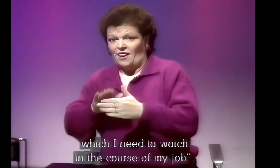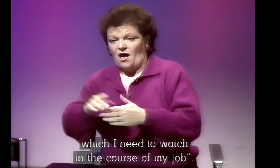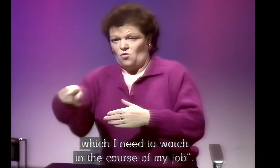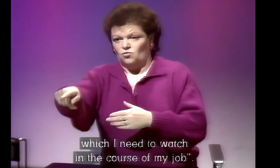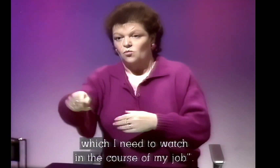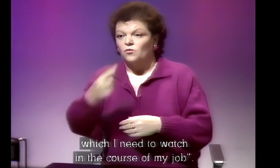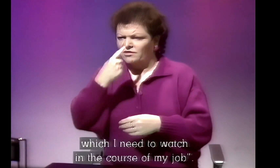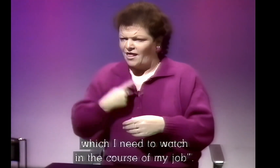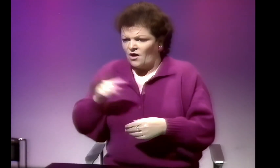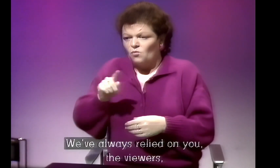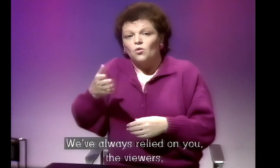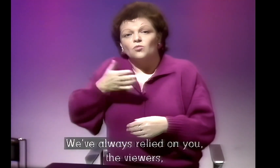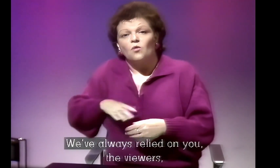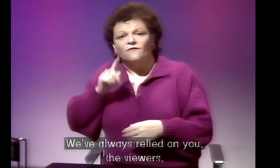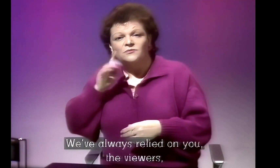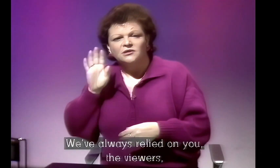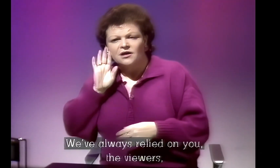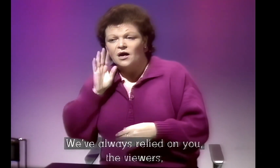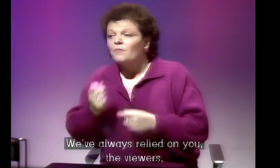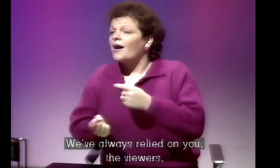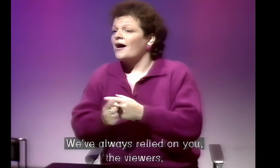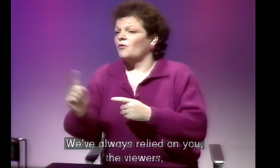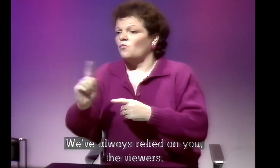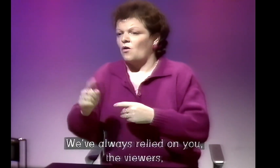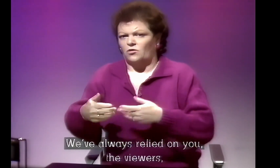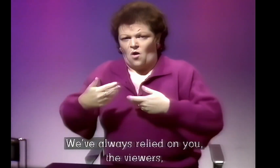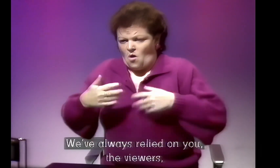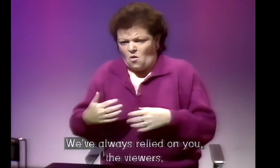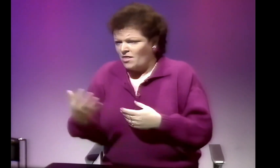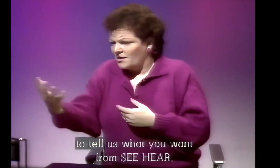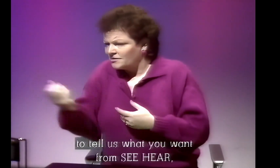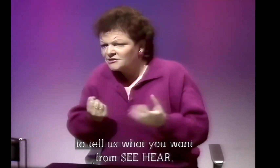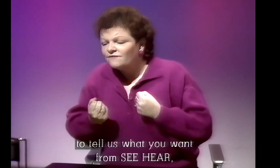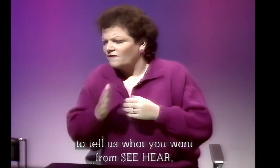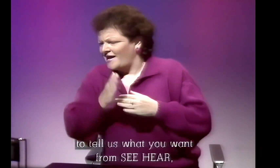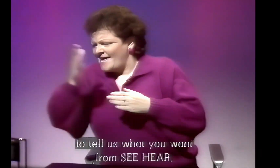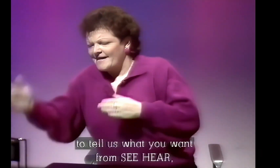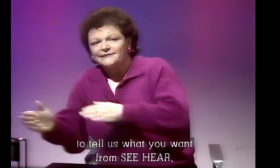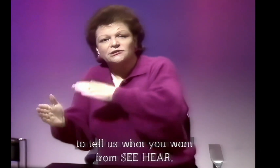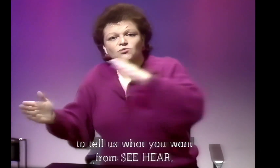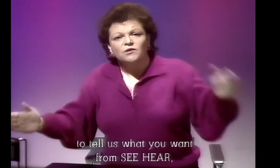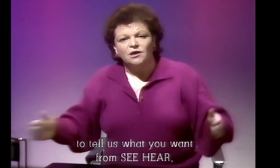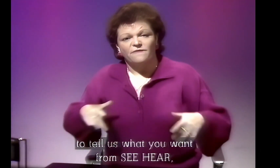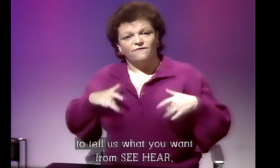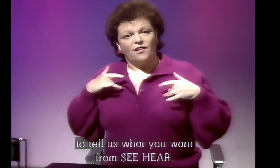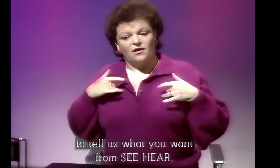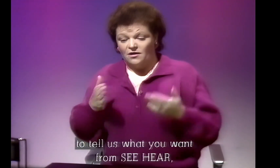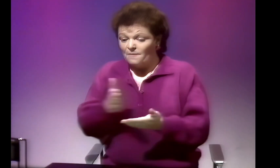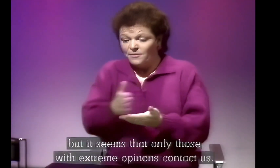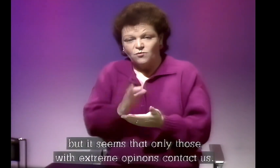Now, we've always relied on you, the viewers, to tell us what you want from See Here, but it seems that only those with extreme